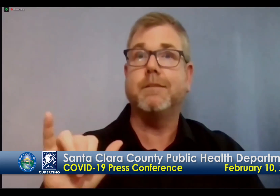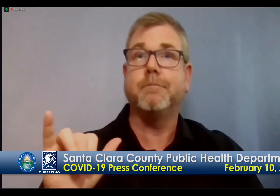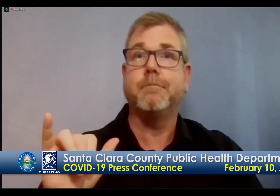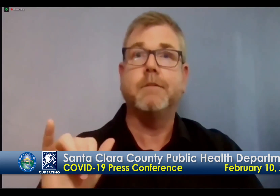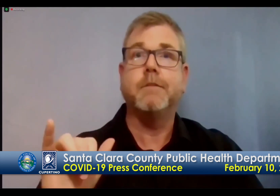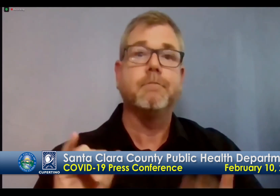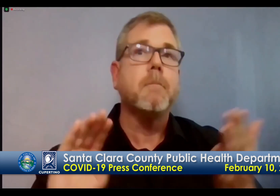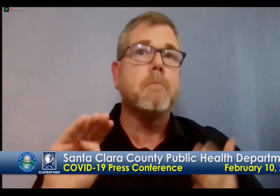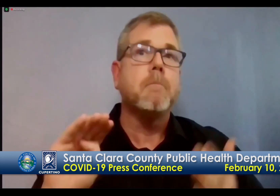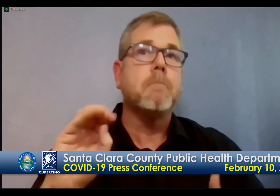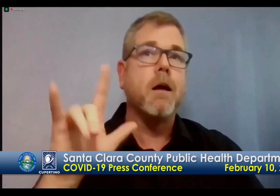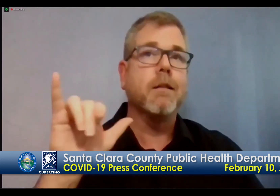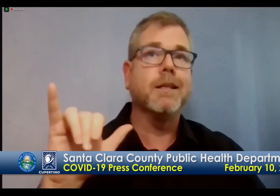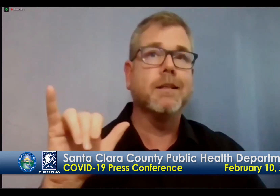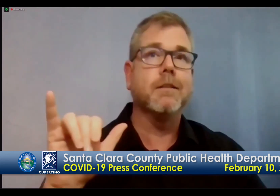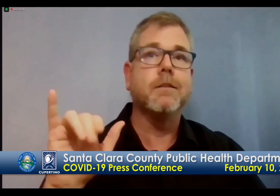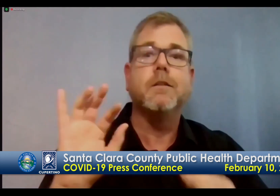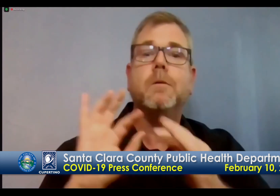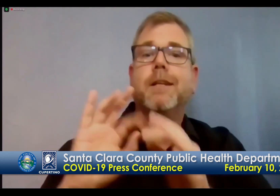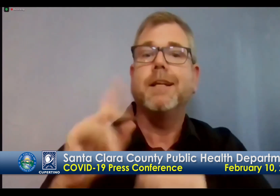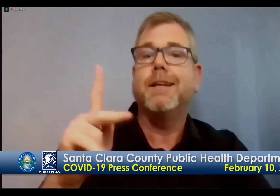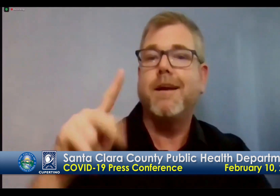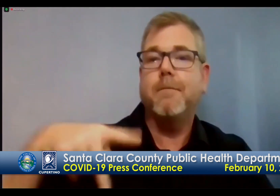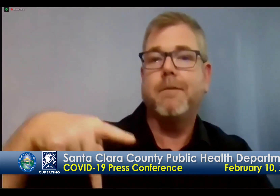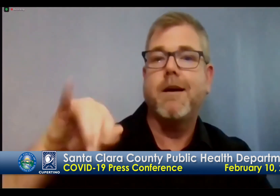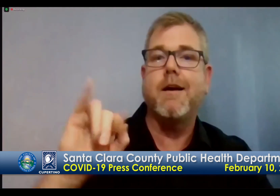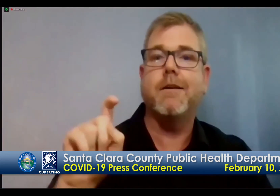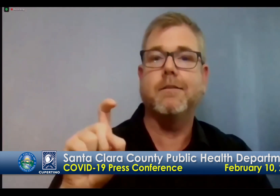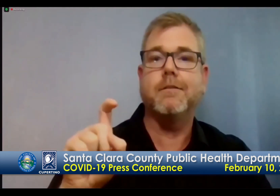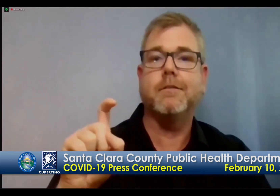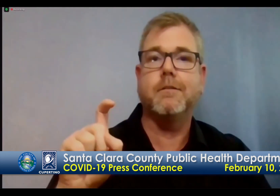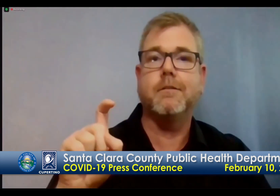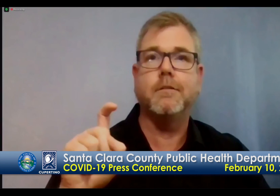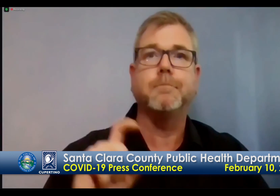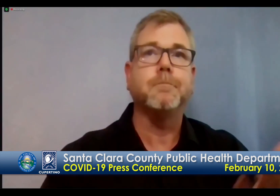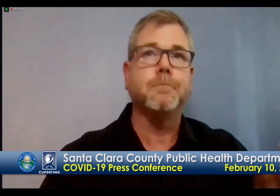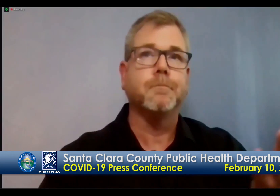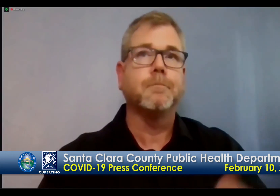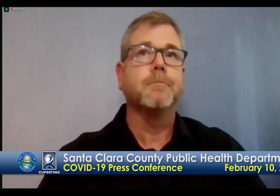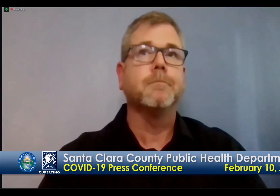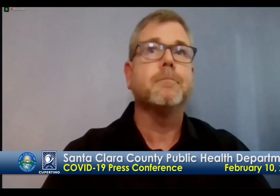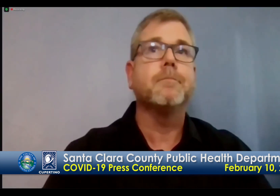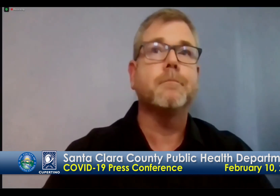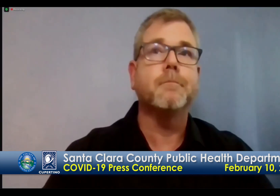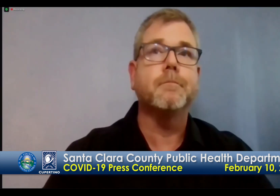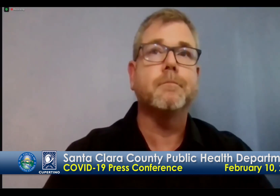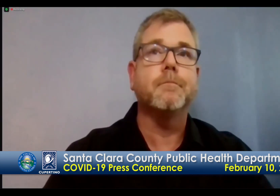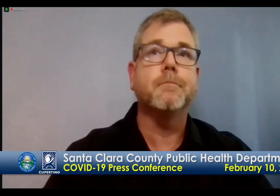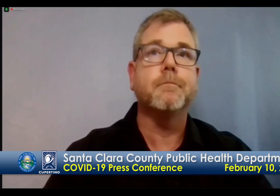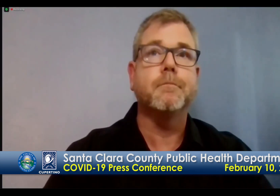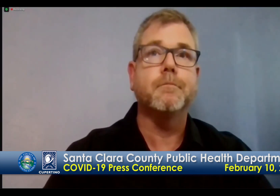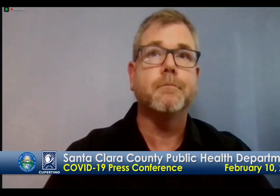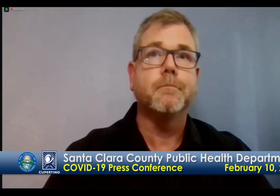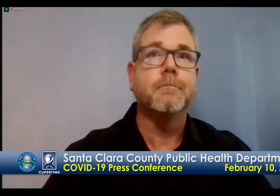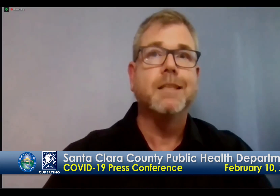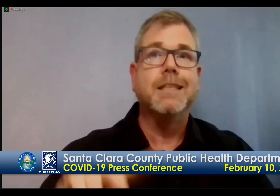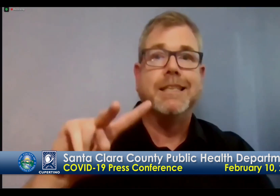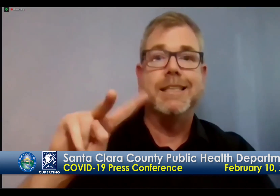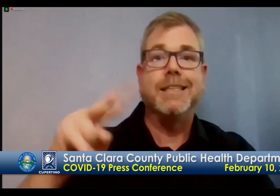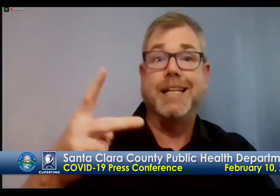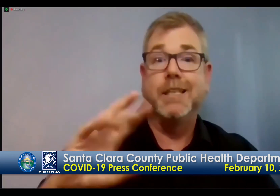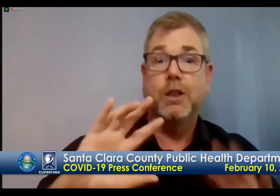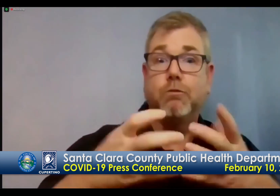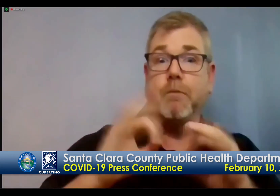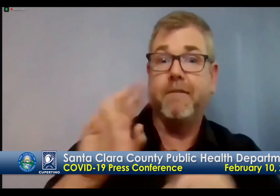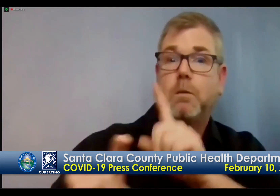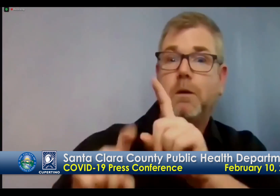second round of questions for outlets today, but you can always follow up with us. So Molly? Can you guys hear me? I assume? Yes, we